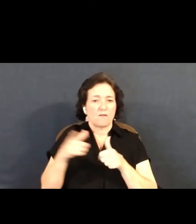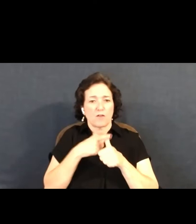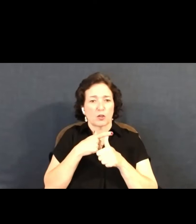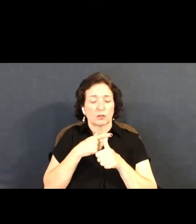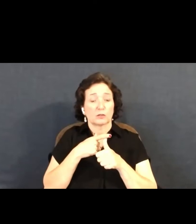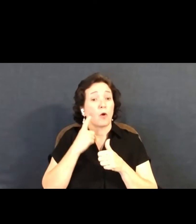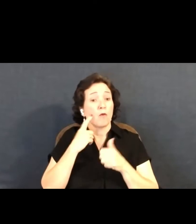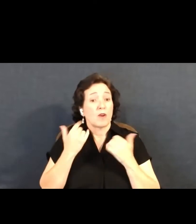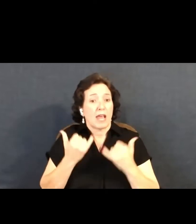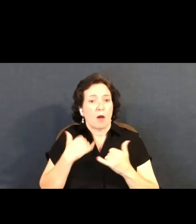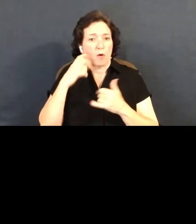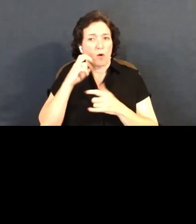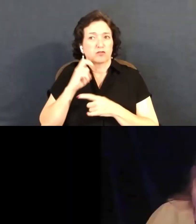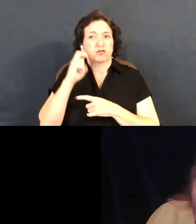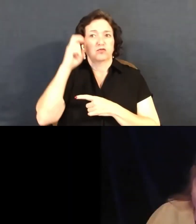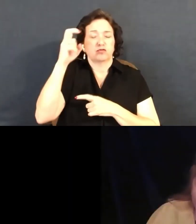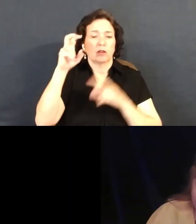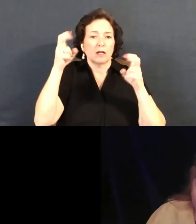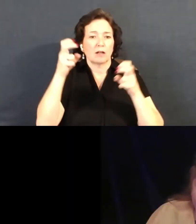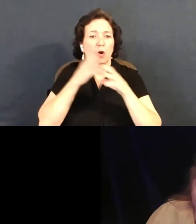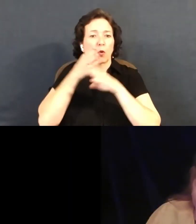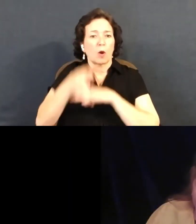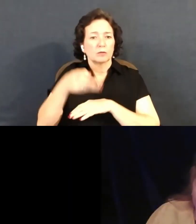trip across the pond.